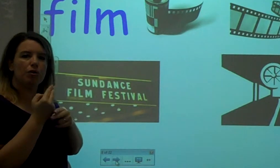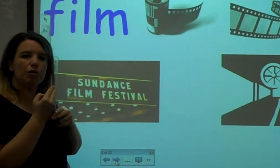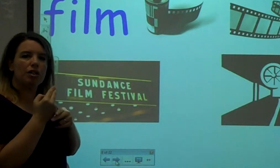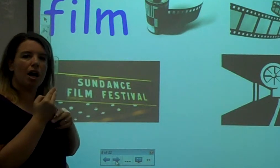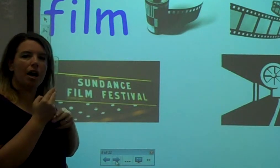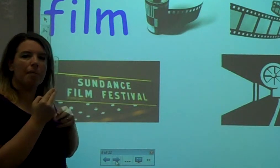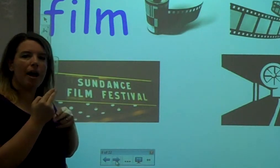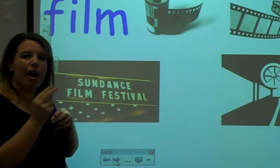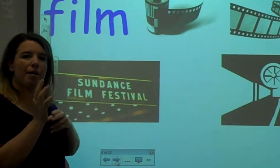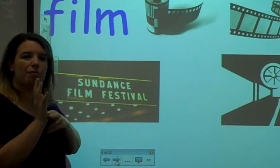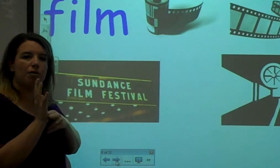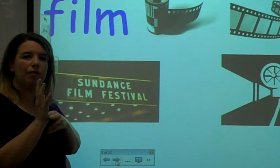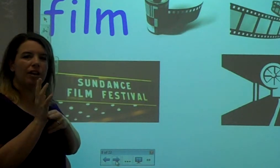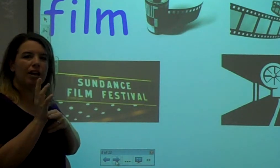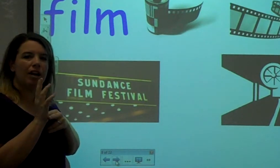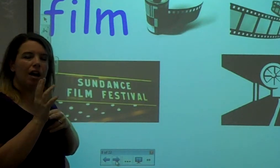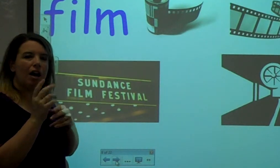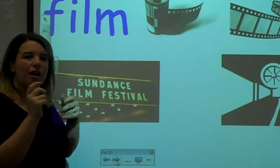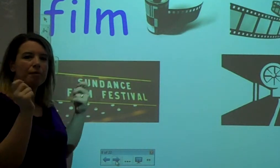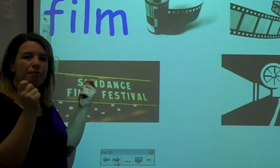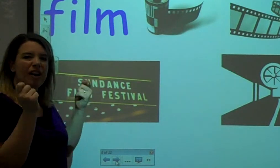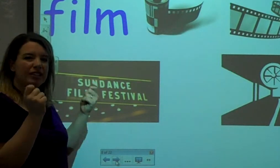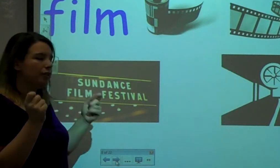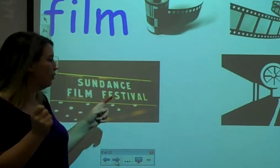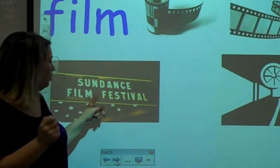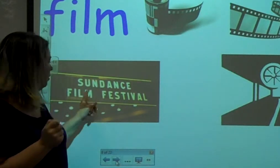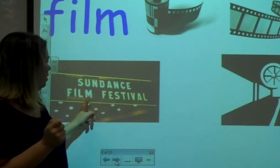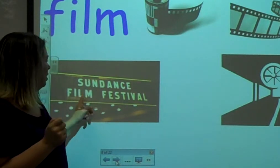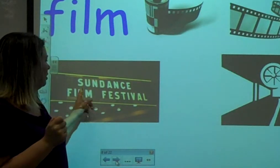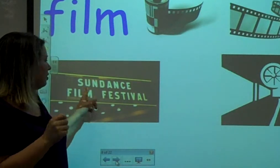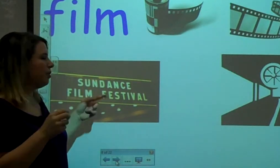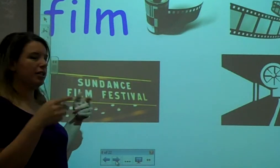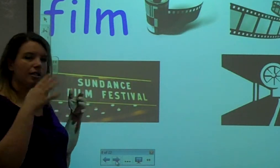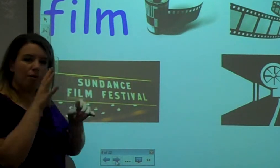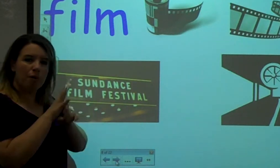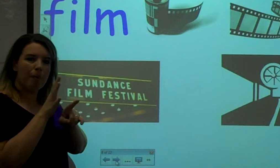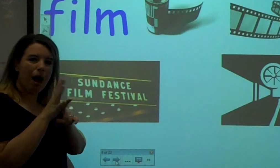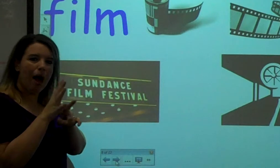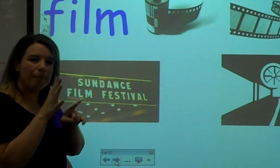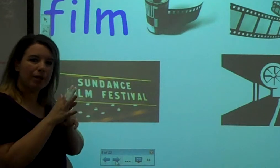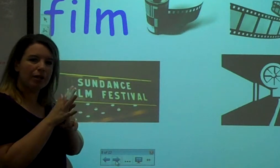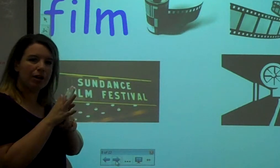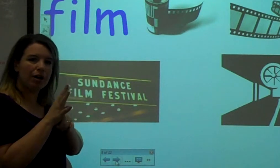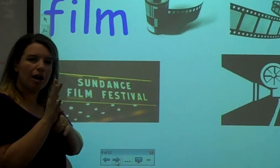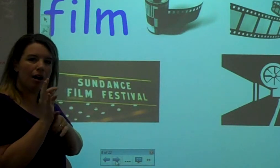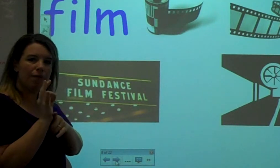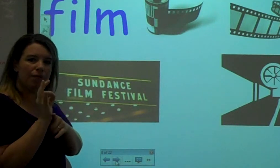used at a movie festival. So this is a real popular